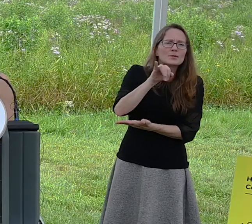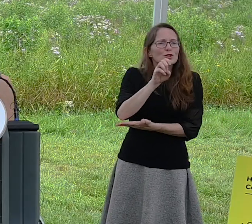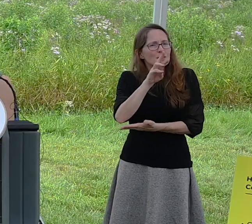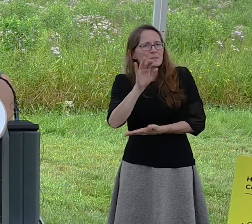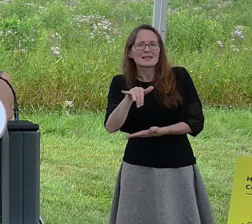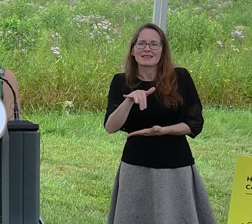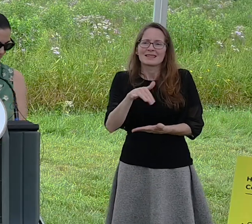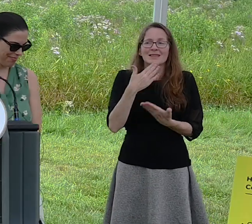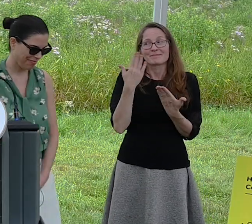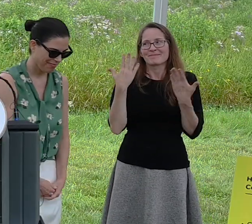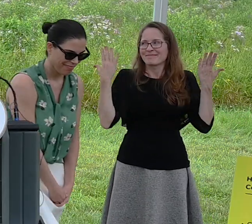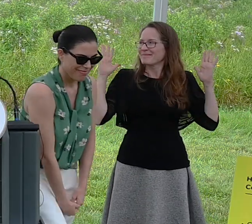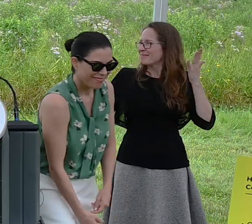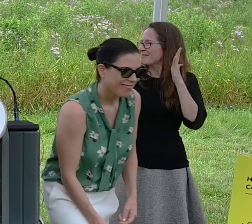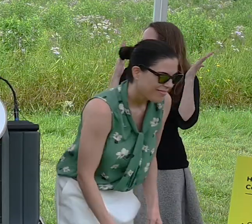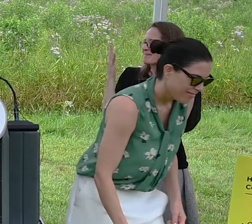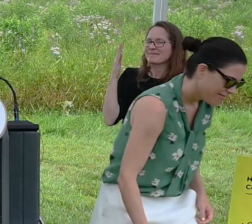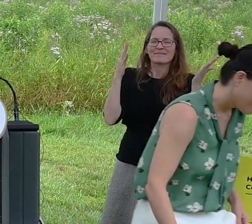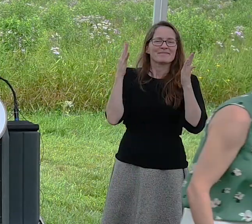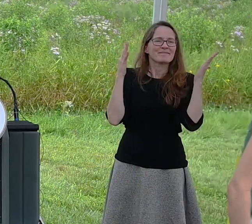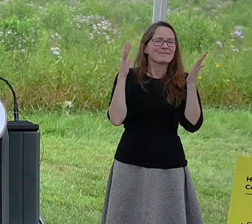Thanks a lot.